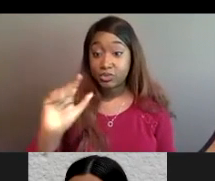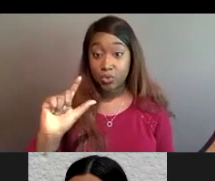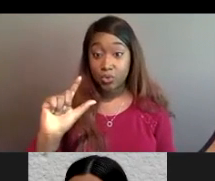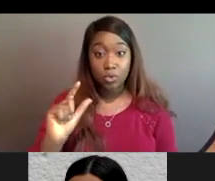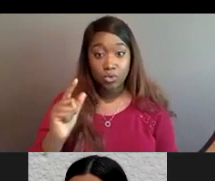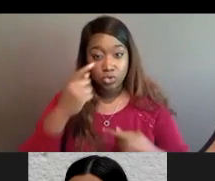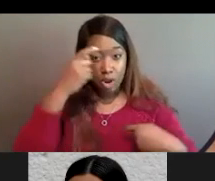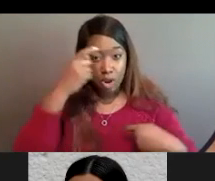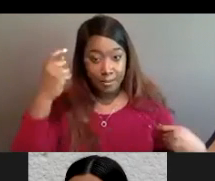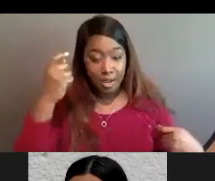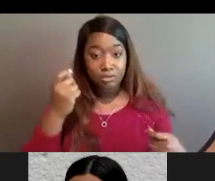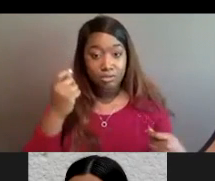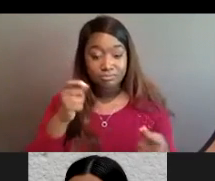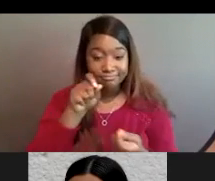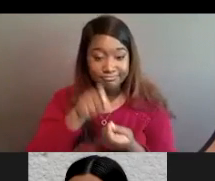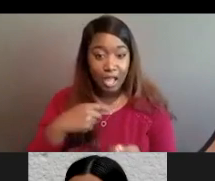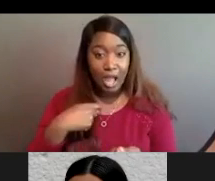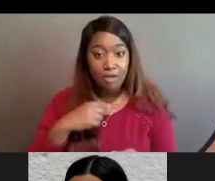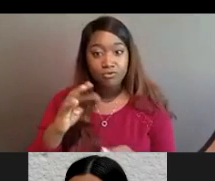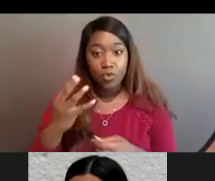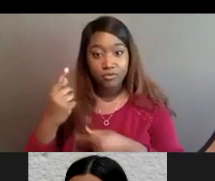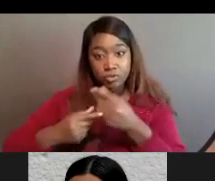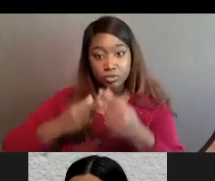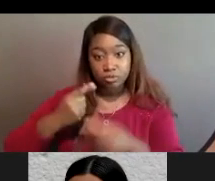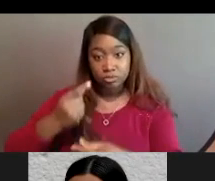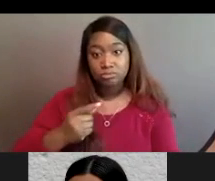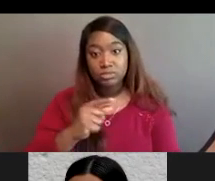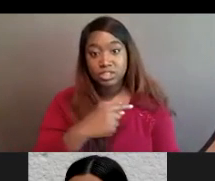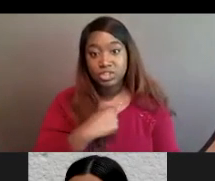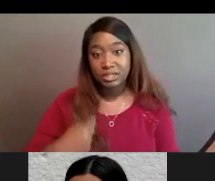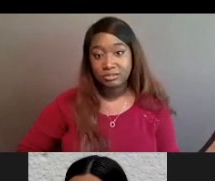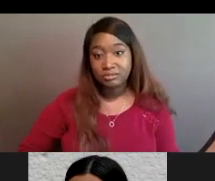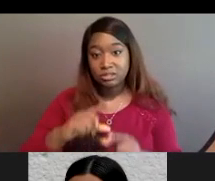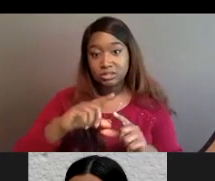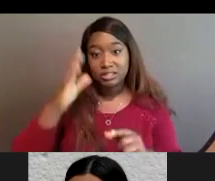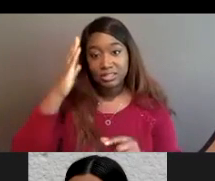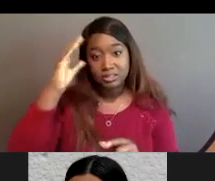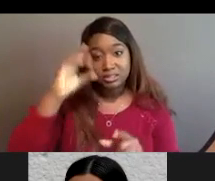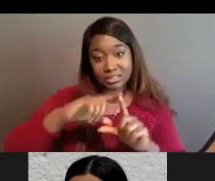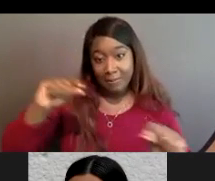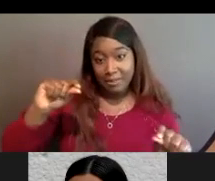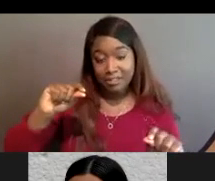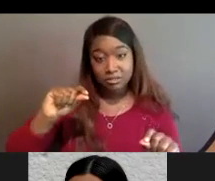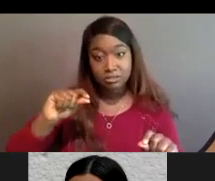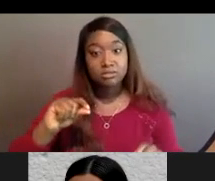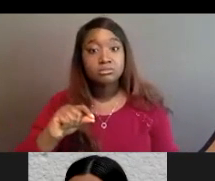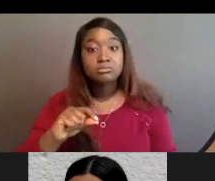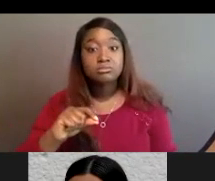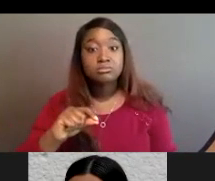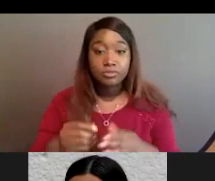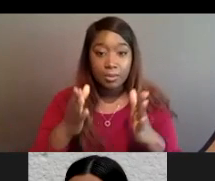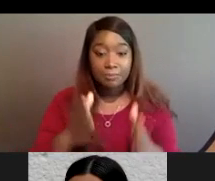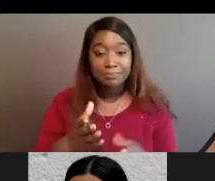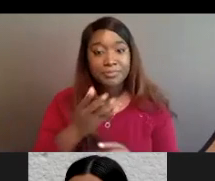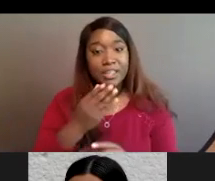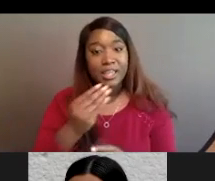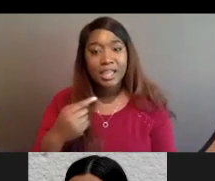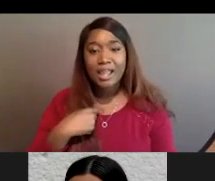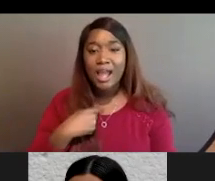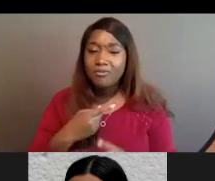generation Chinese, Japanese American, and I come from a lineage of people who were in the internment camps and also ran their own